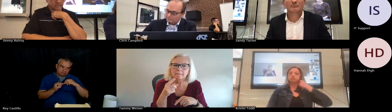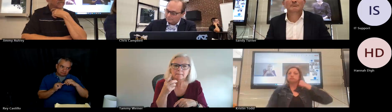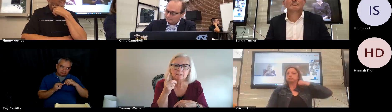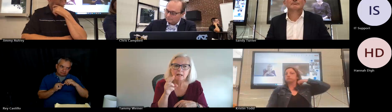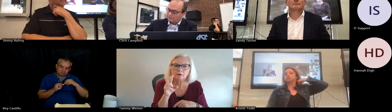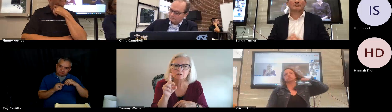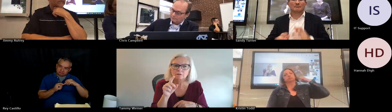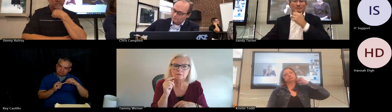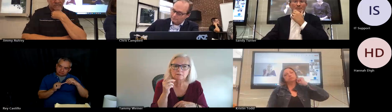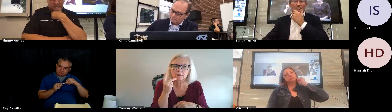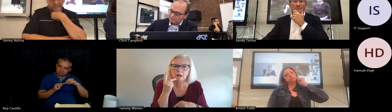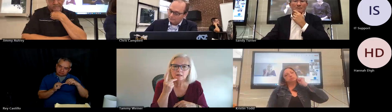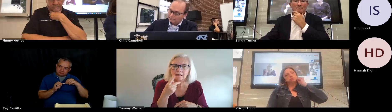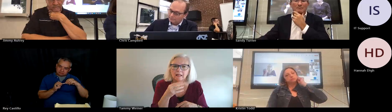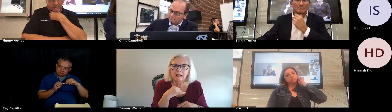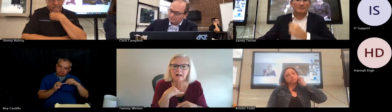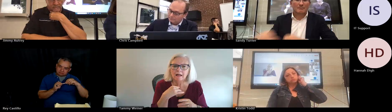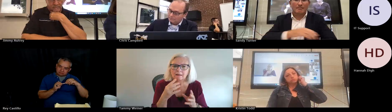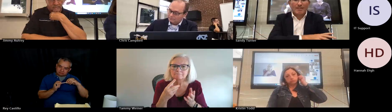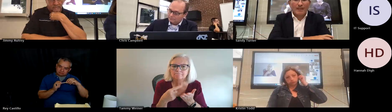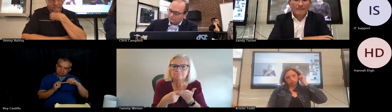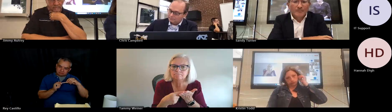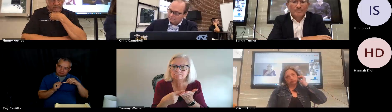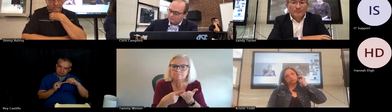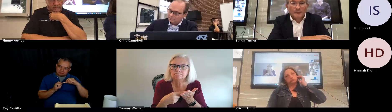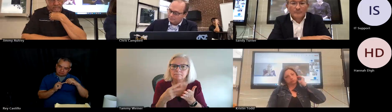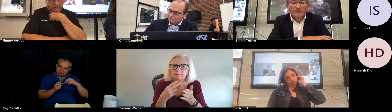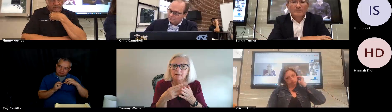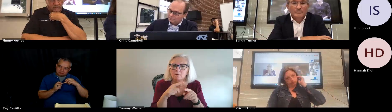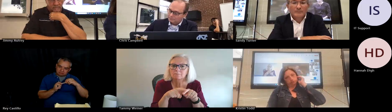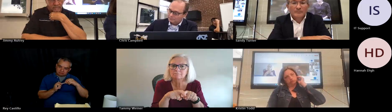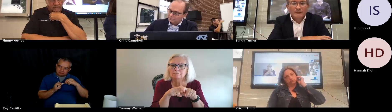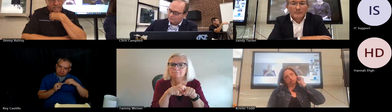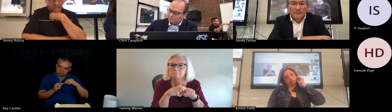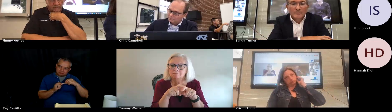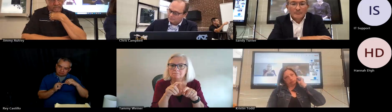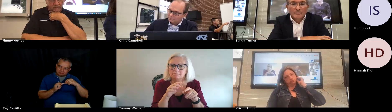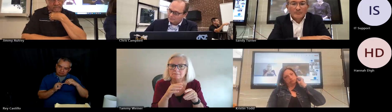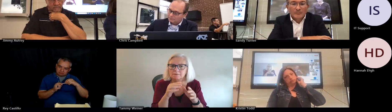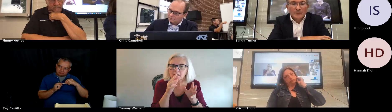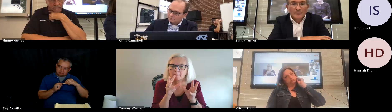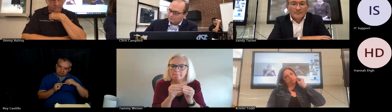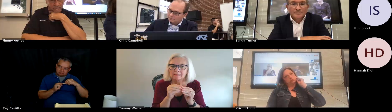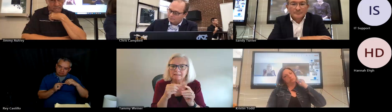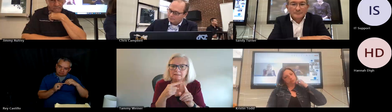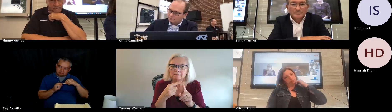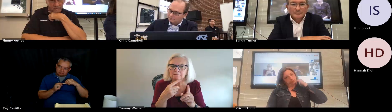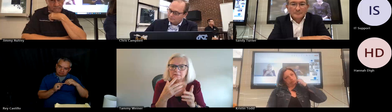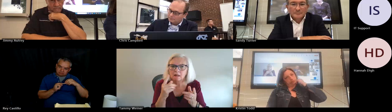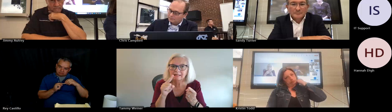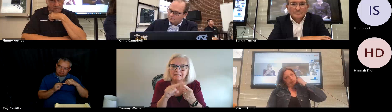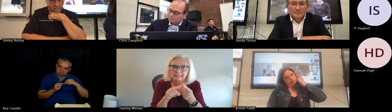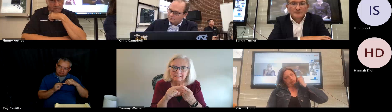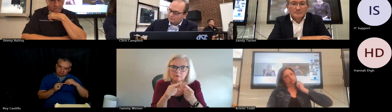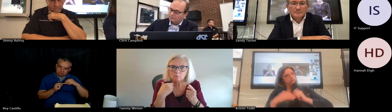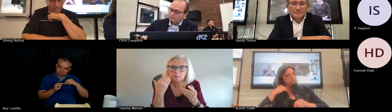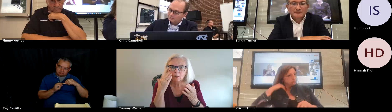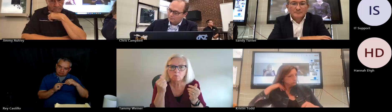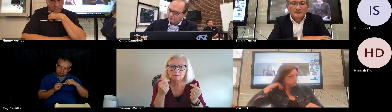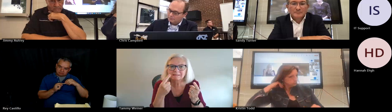Yes, this is Tammy. Last time, Dr. Todd and I met, we talked about